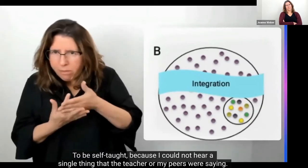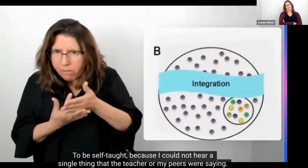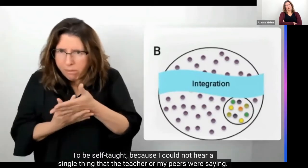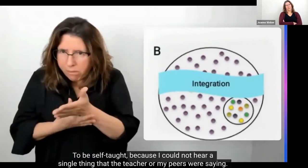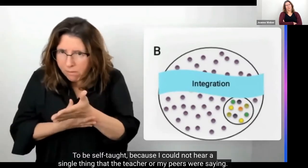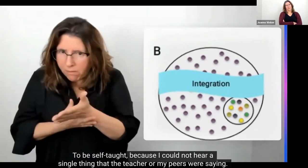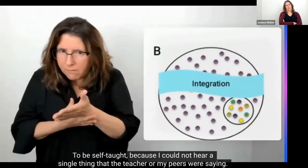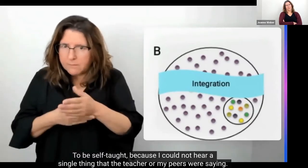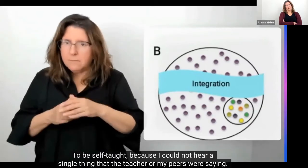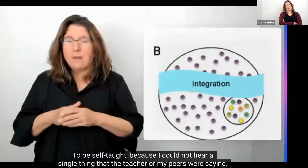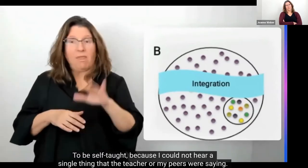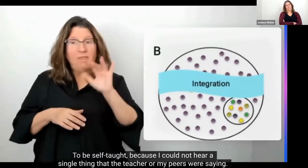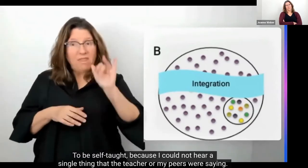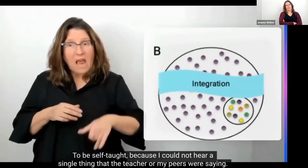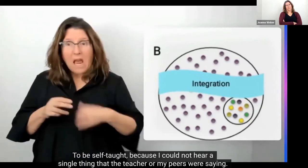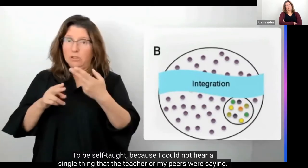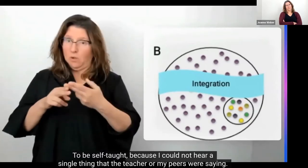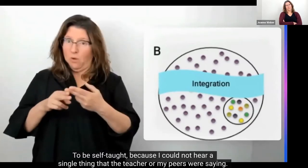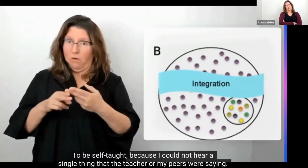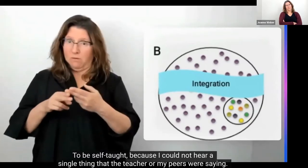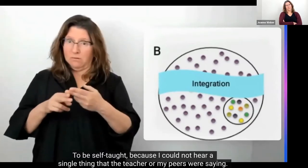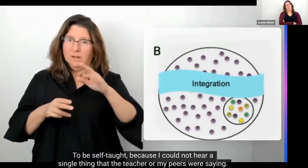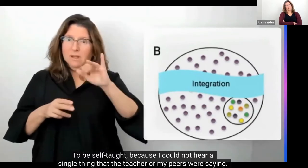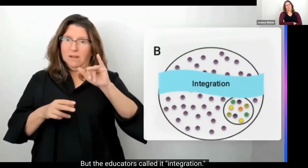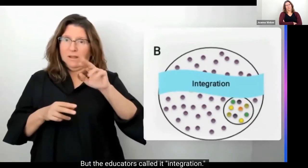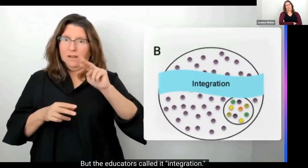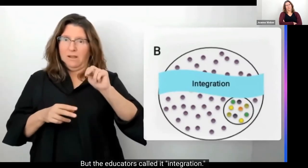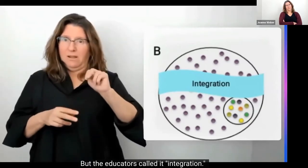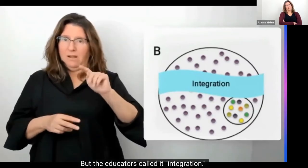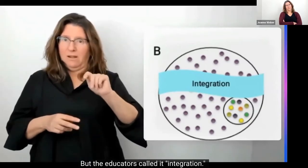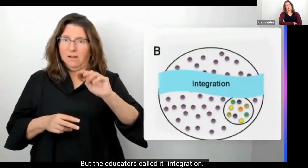hear a single thing that the teacher or my peers were saying.